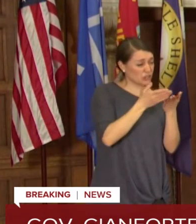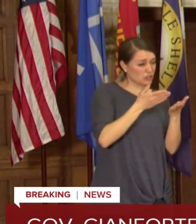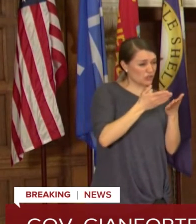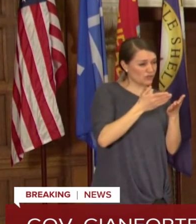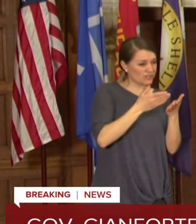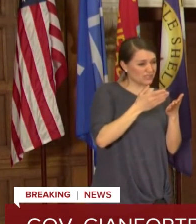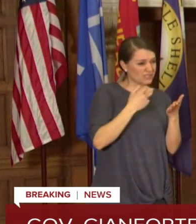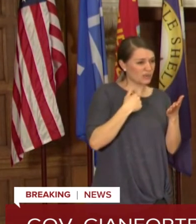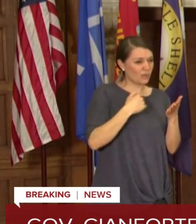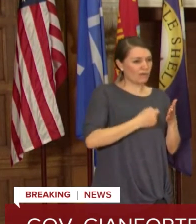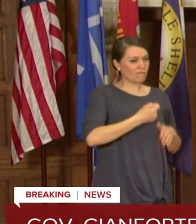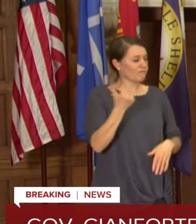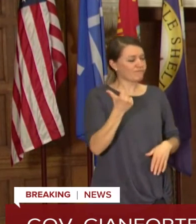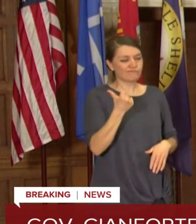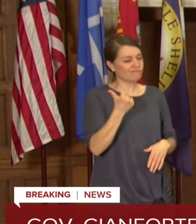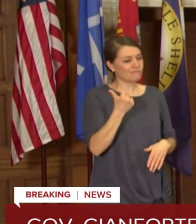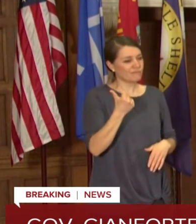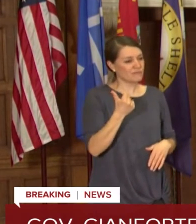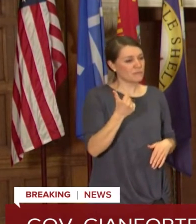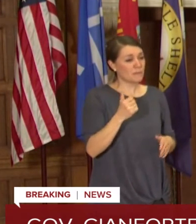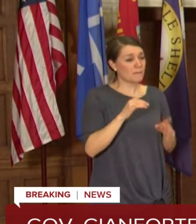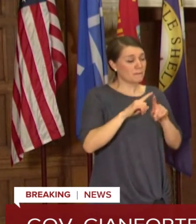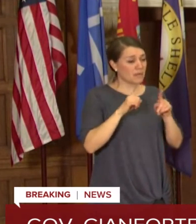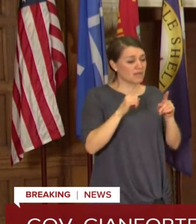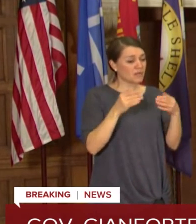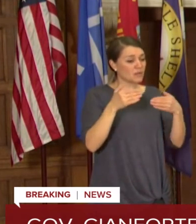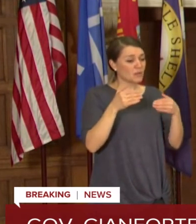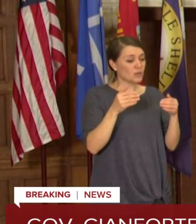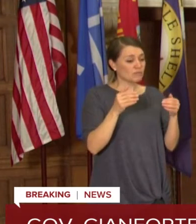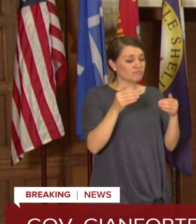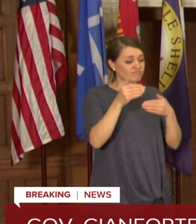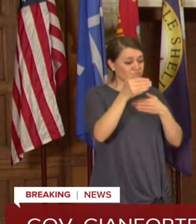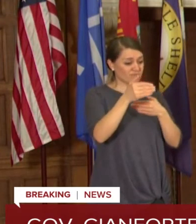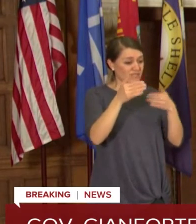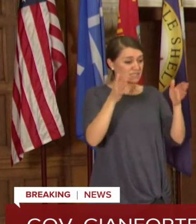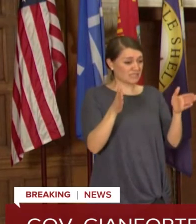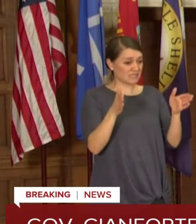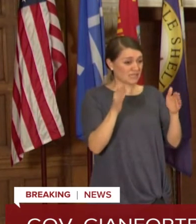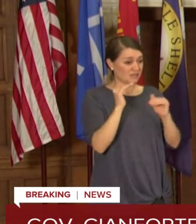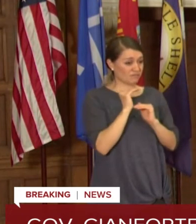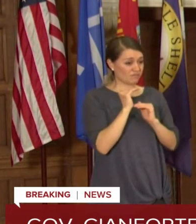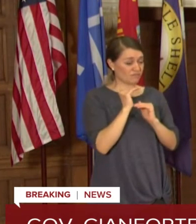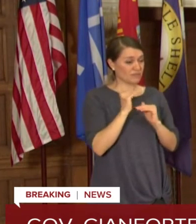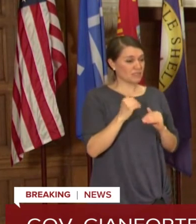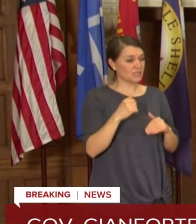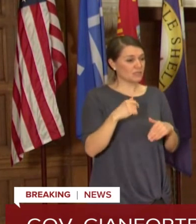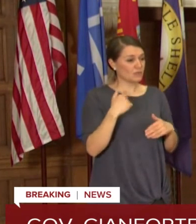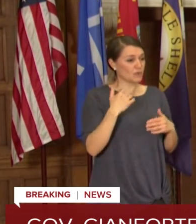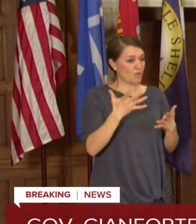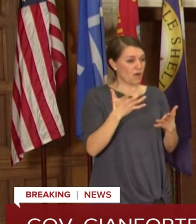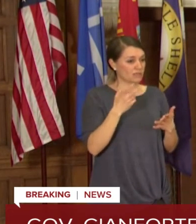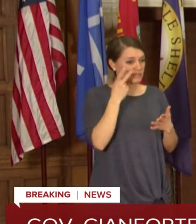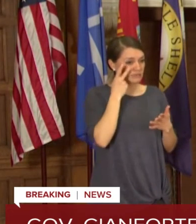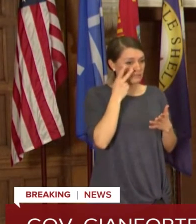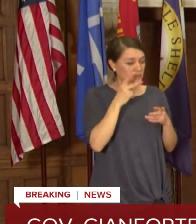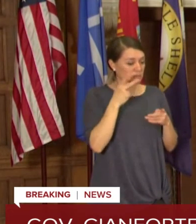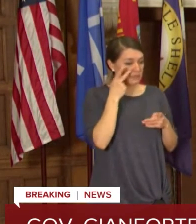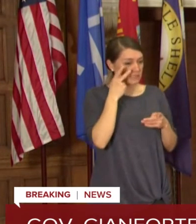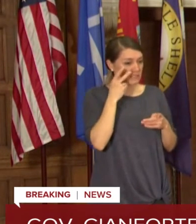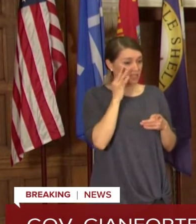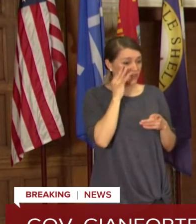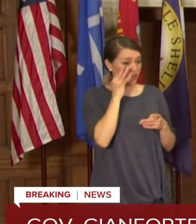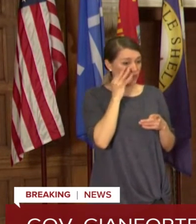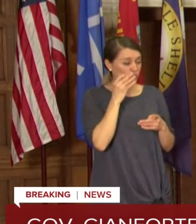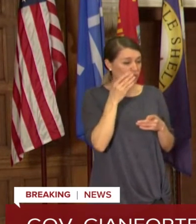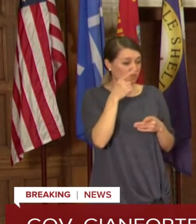those parameters, we want to let Montanans keep as much of the fruits of their labor. Do you think that more than doubling the cost potentially